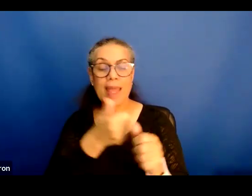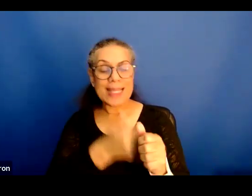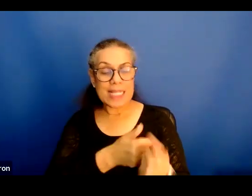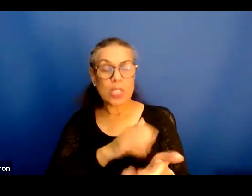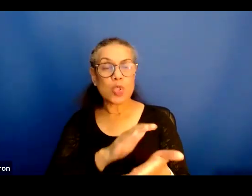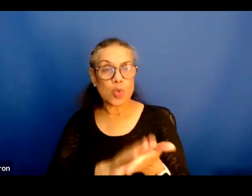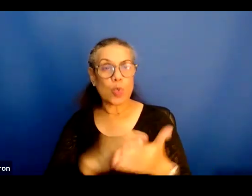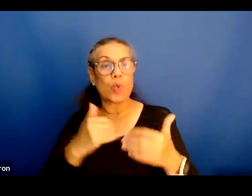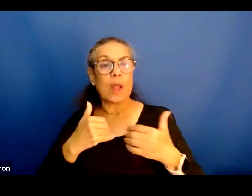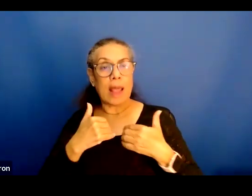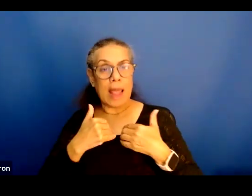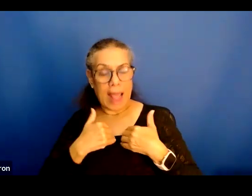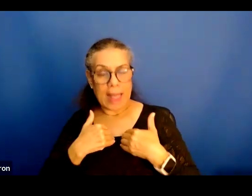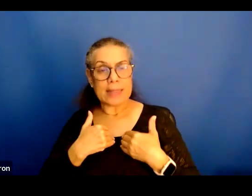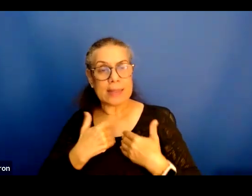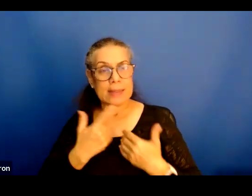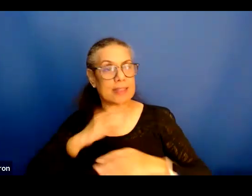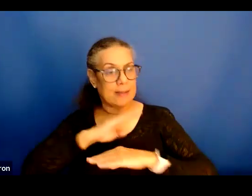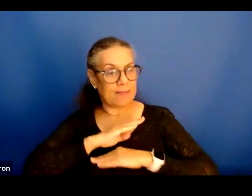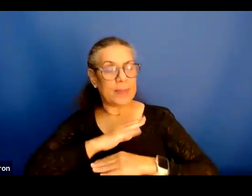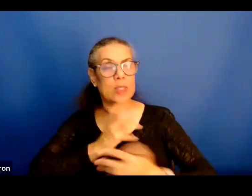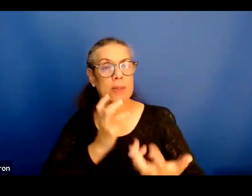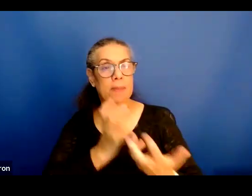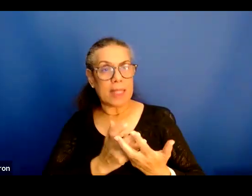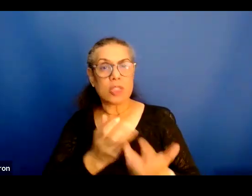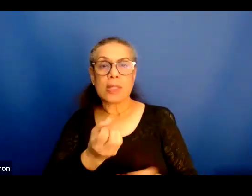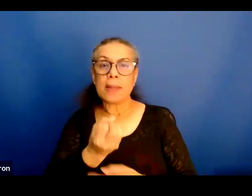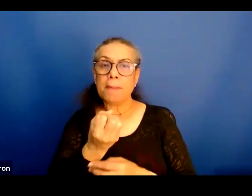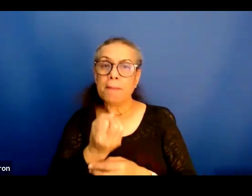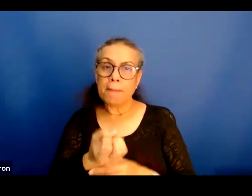is equipped to meet the needs of our multilingual learners.